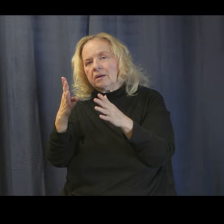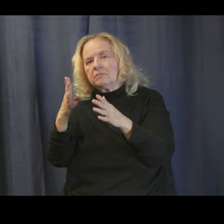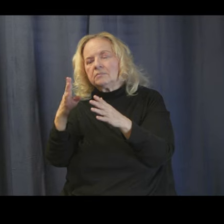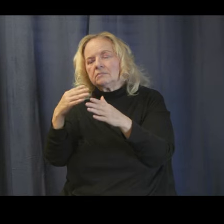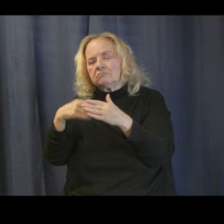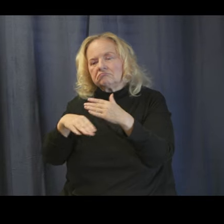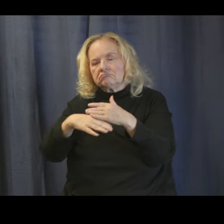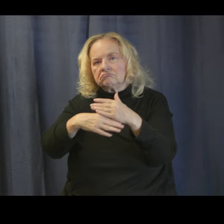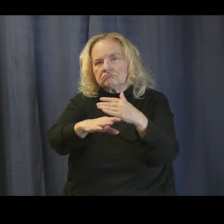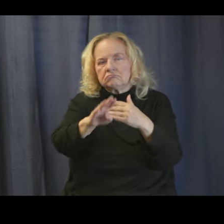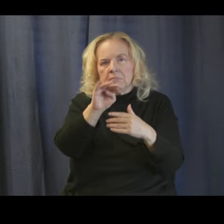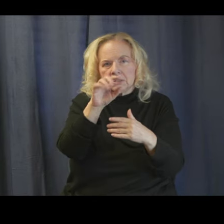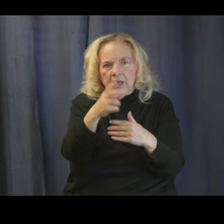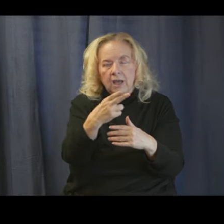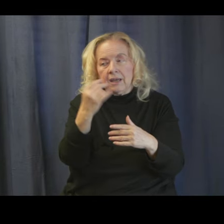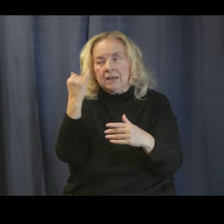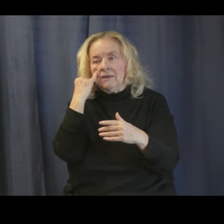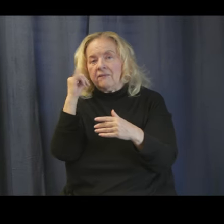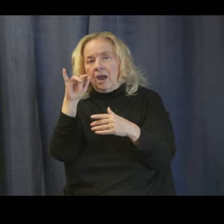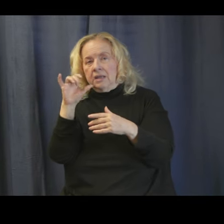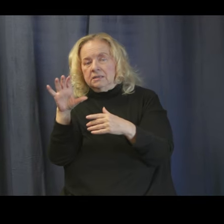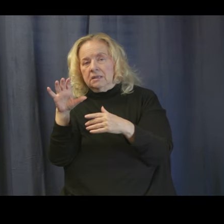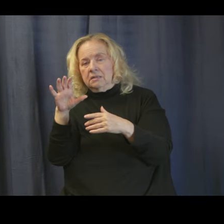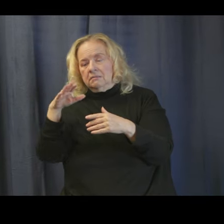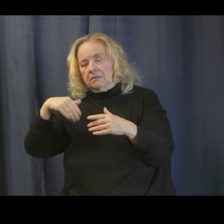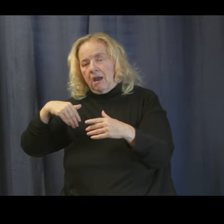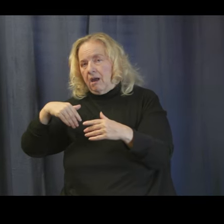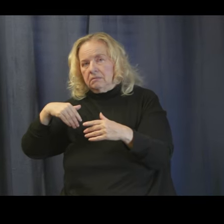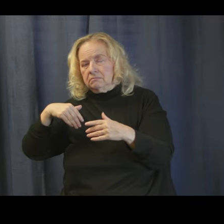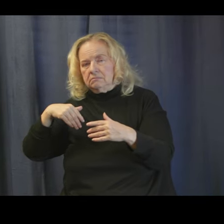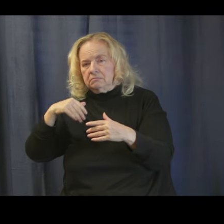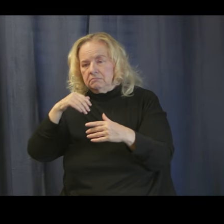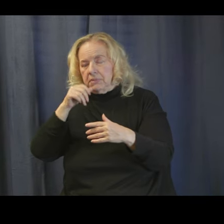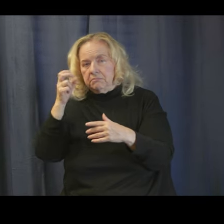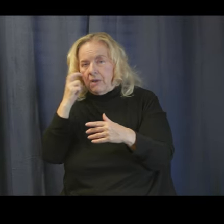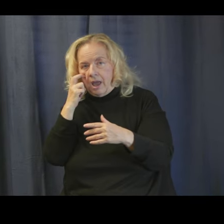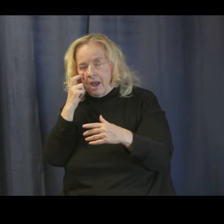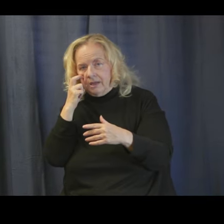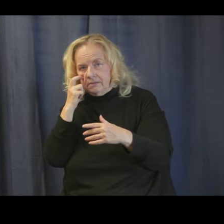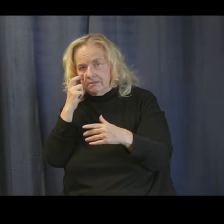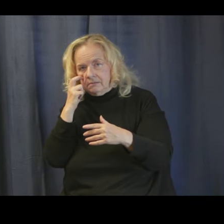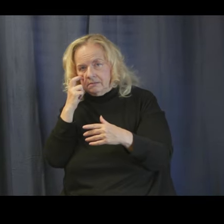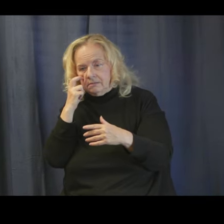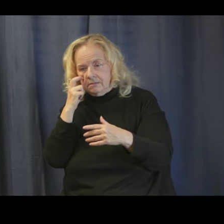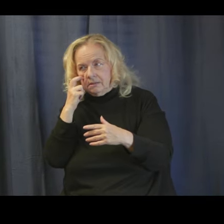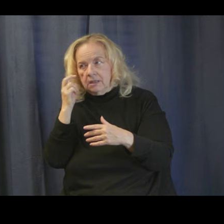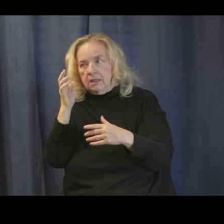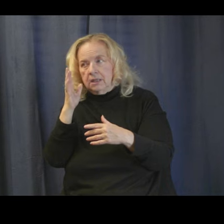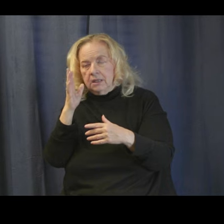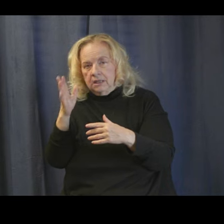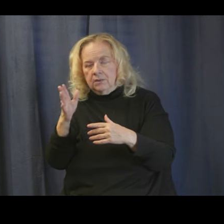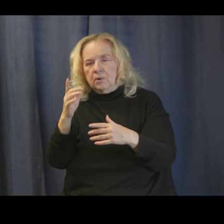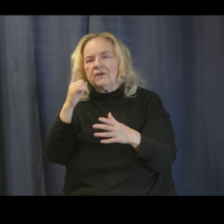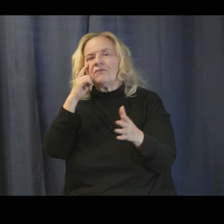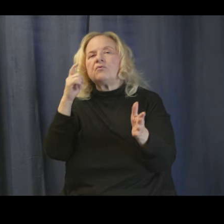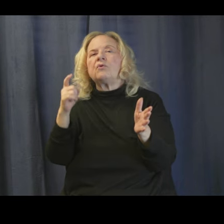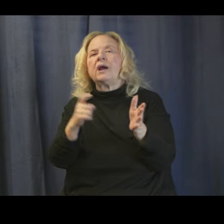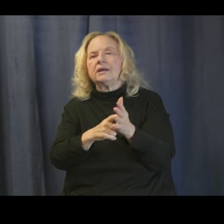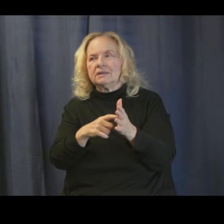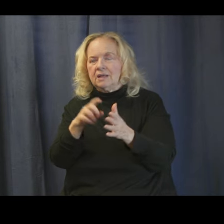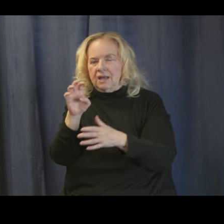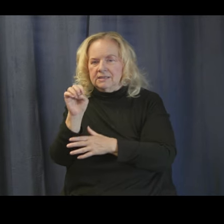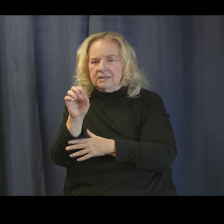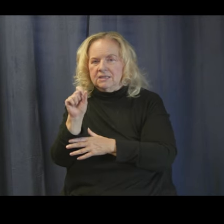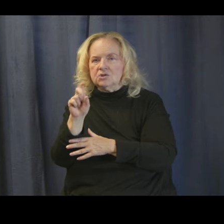Jacob. Get a load of this. If Isaac had not been blinded, he would plainly have